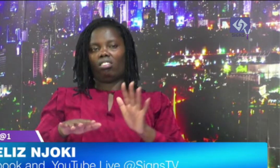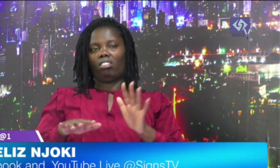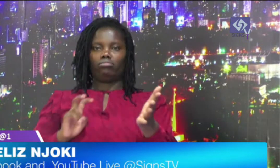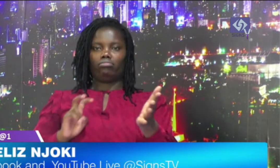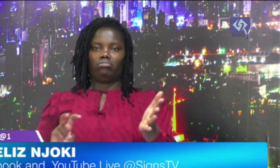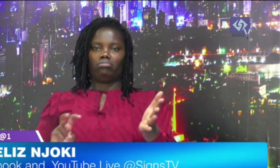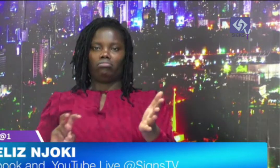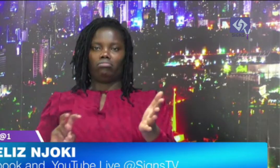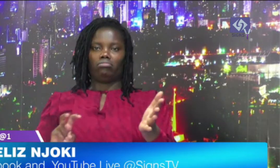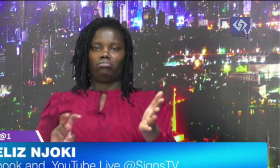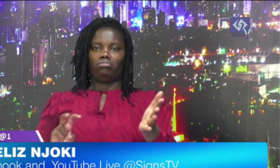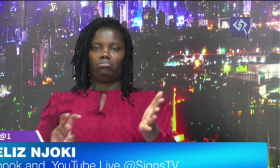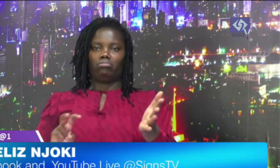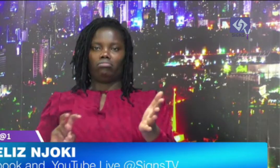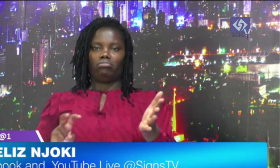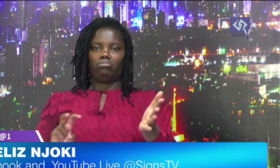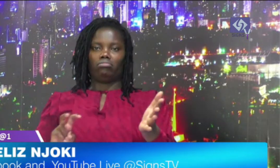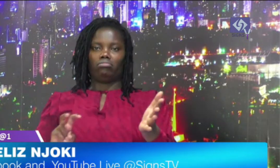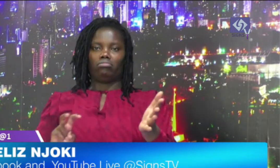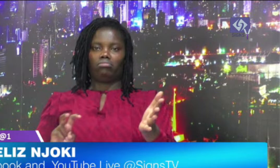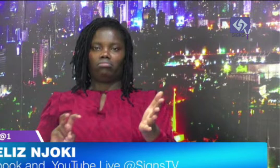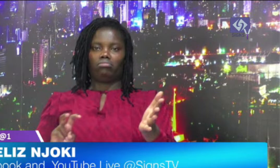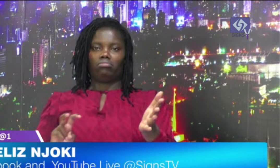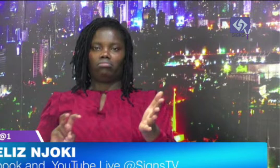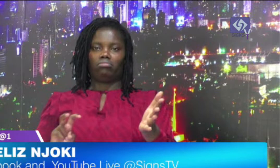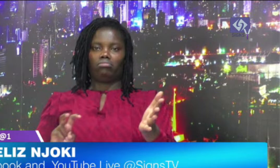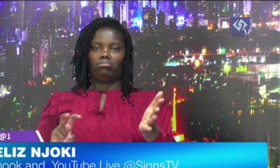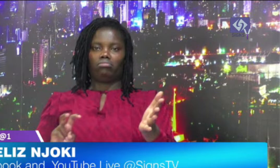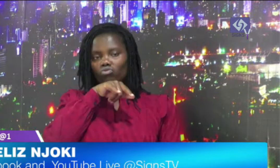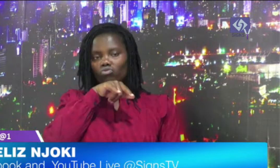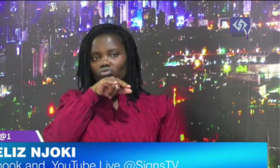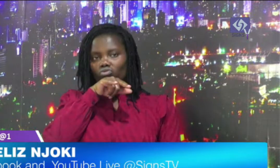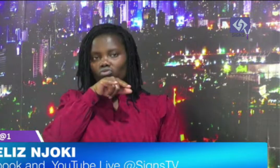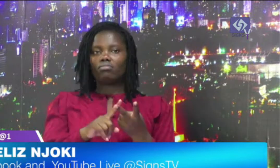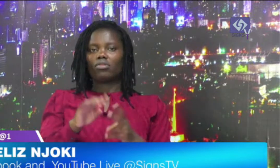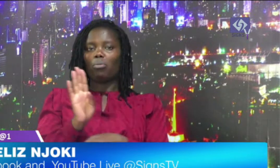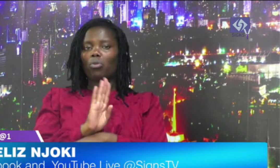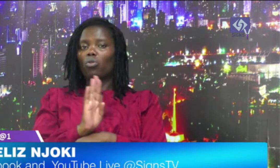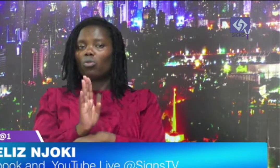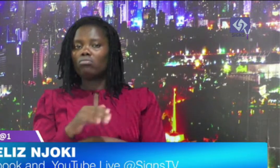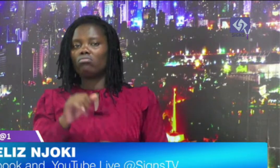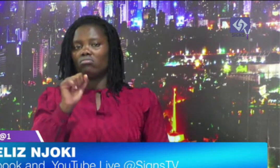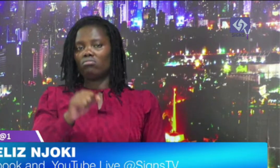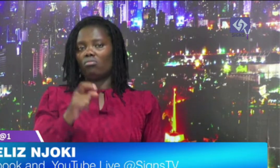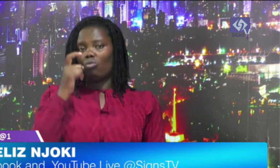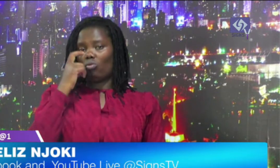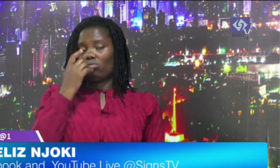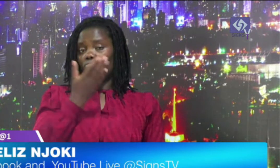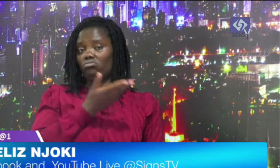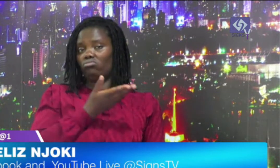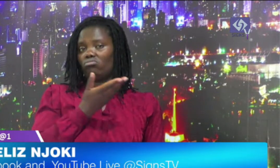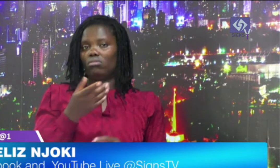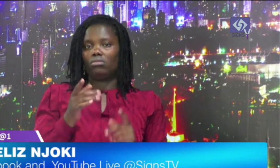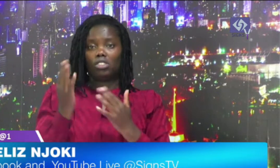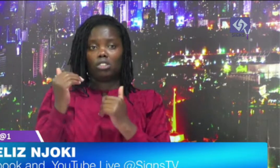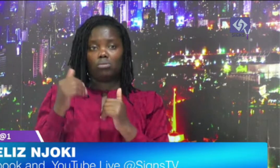On Sunday, the withdrawal began with Kenya soldiers being the first